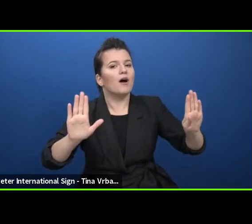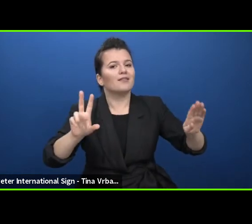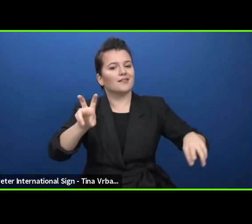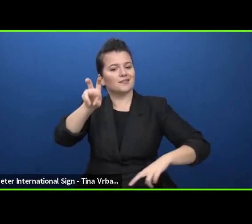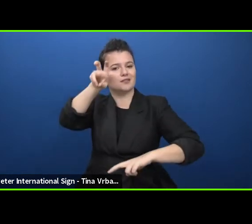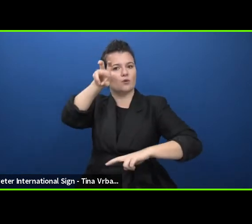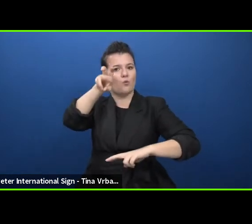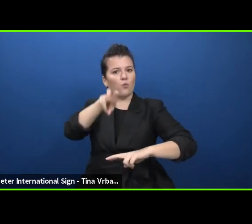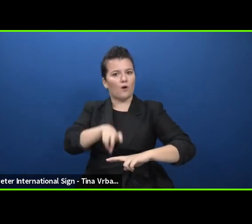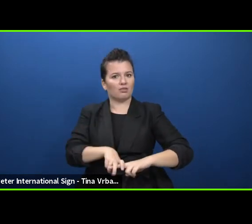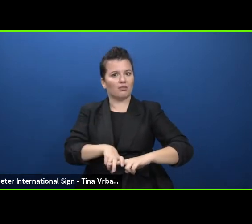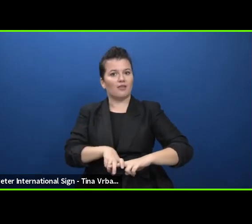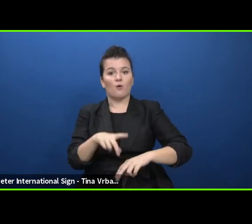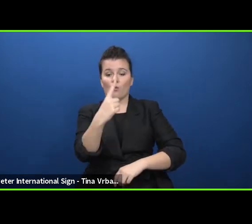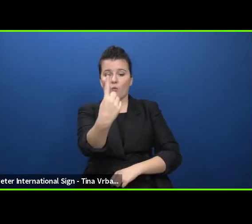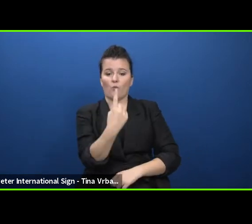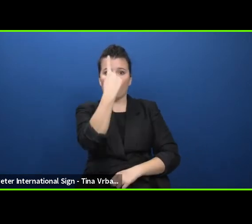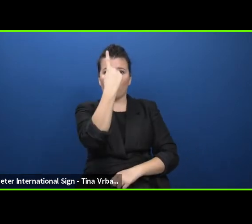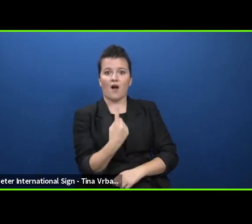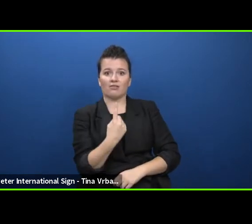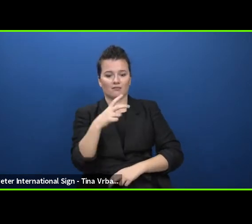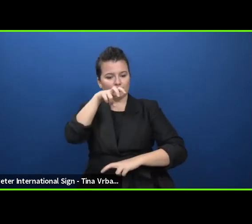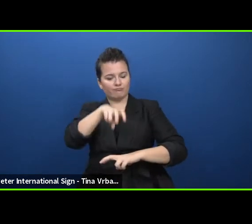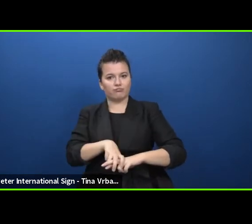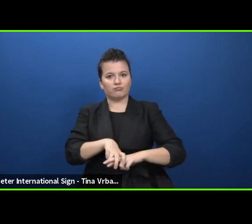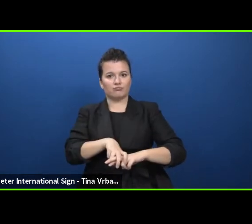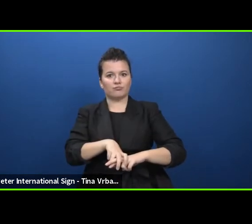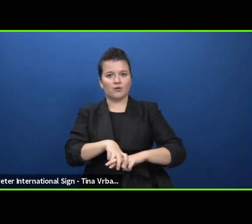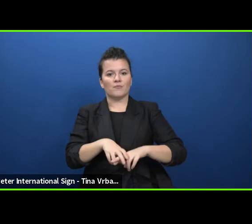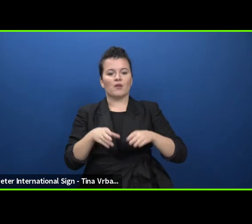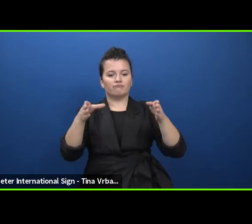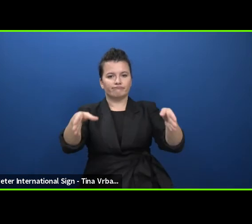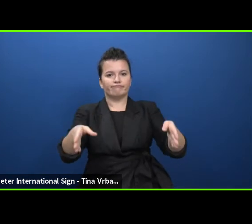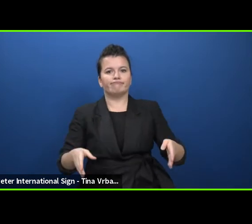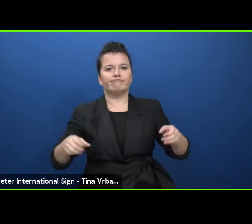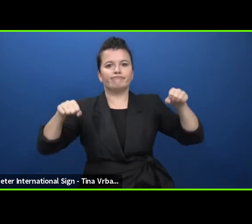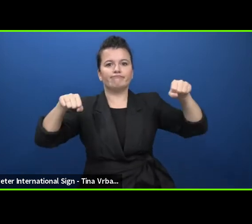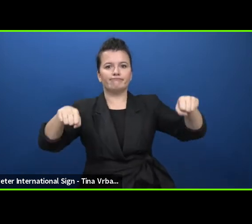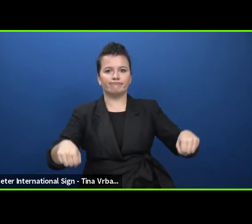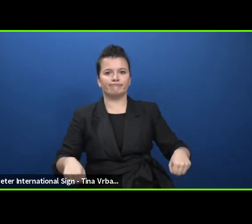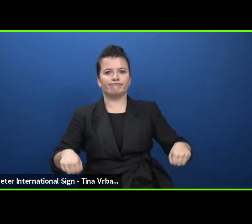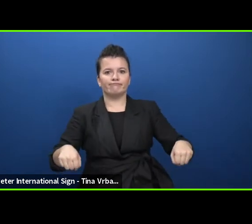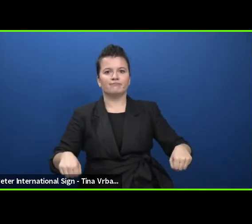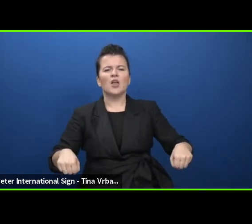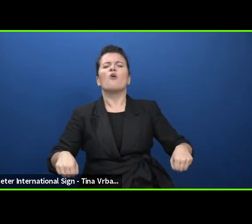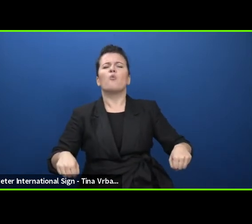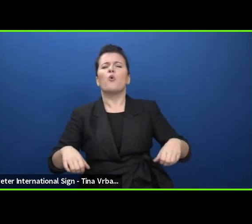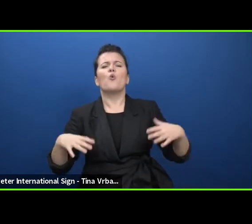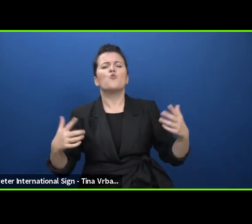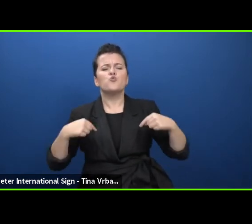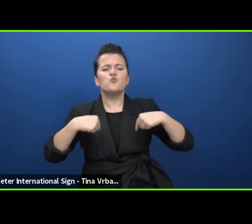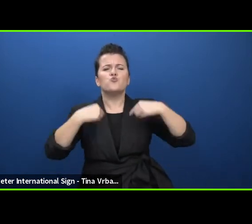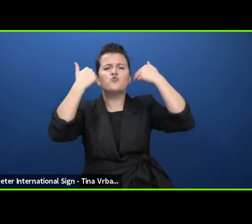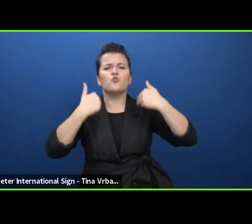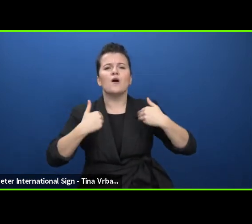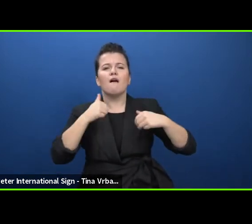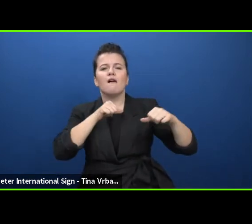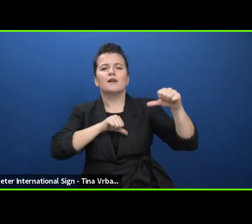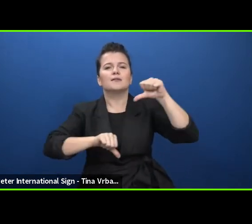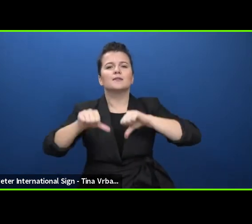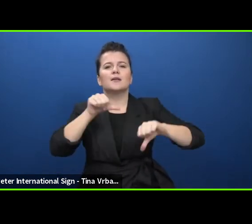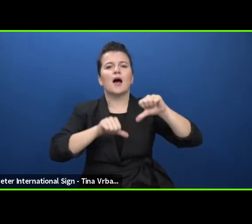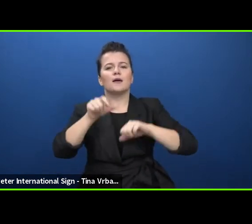Reserved. Reserved for a cold face of the objective scientist. Unmistakable design of the